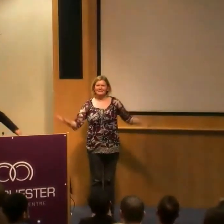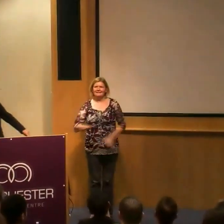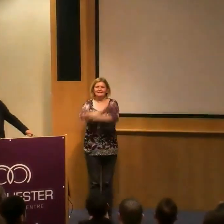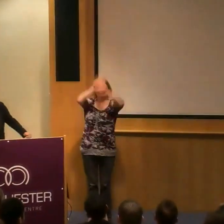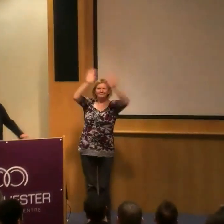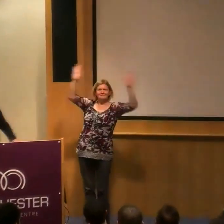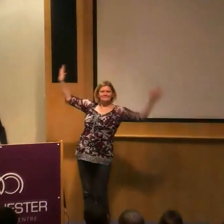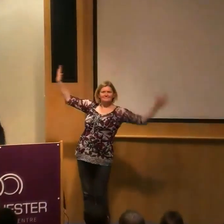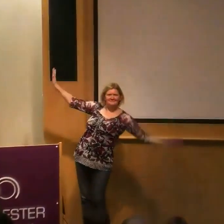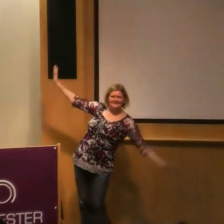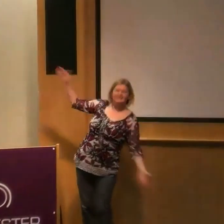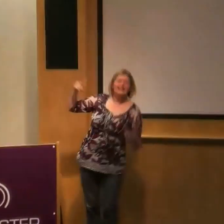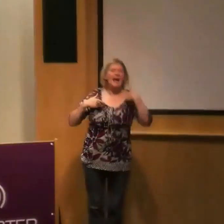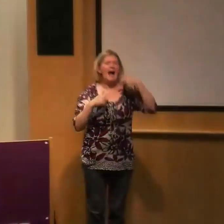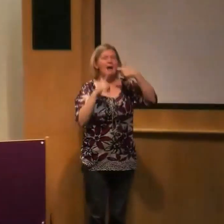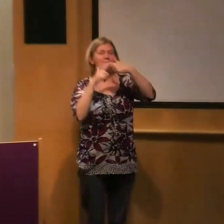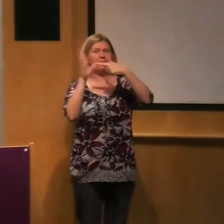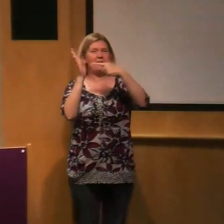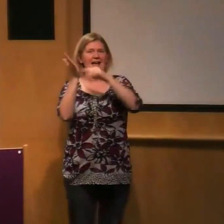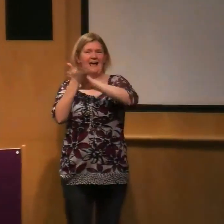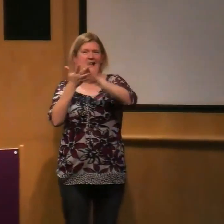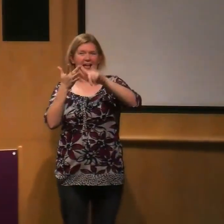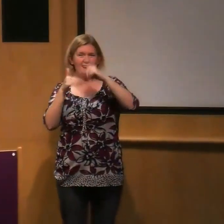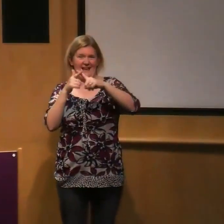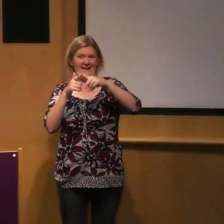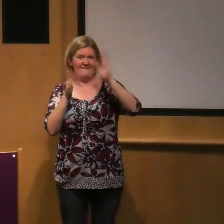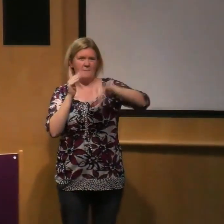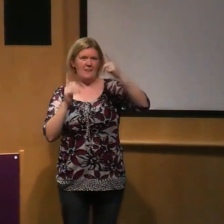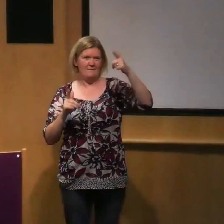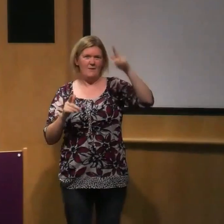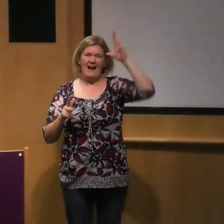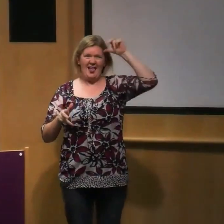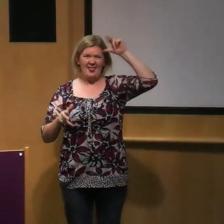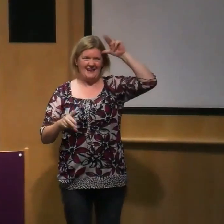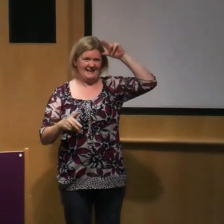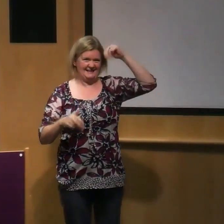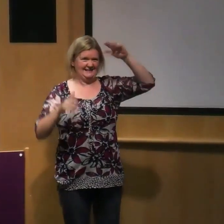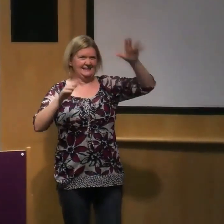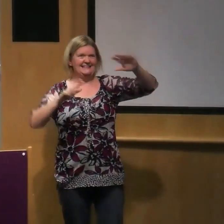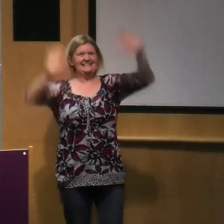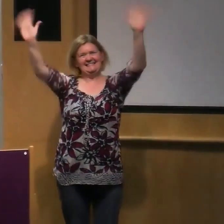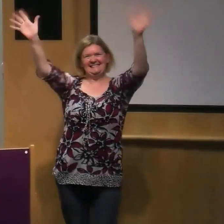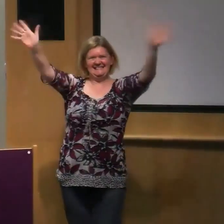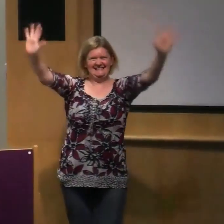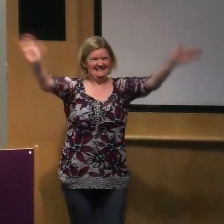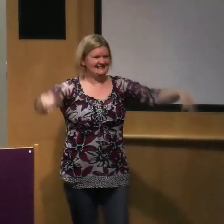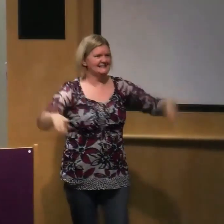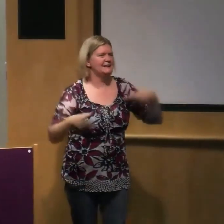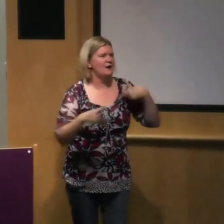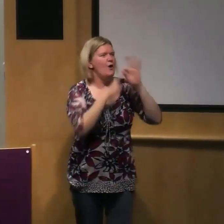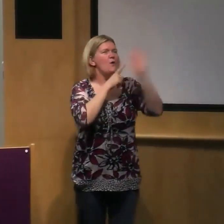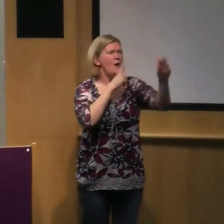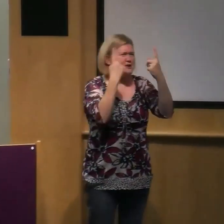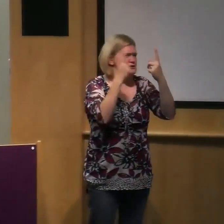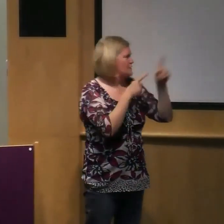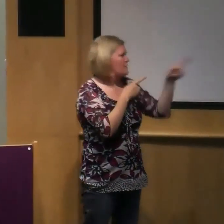Hi everybody, hello. My name is Kathy. I'm from Liverpool. This is my sign name. Hello everybody. I